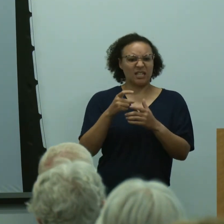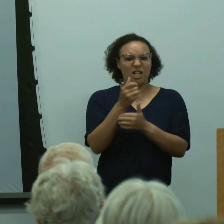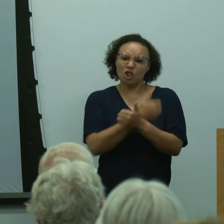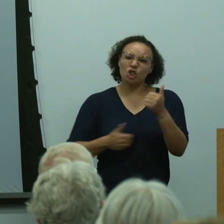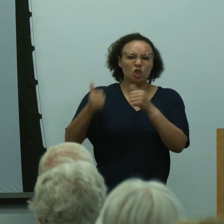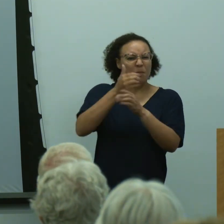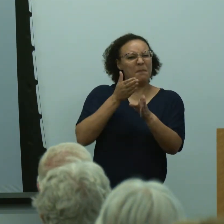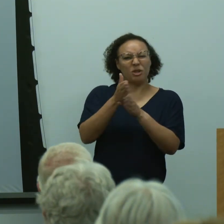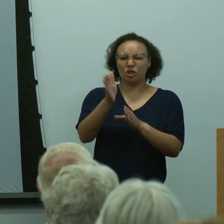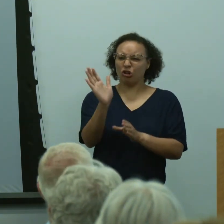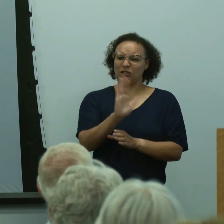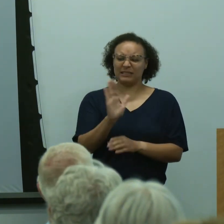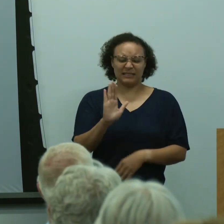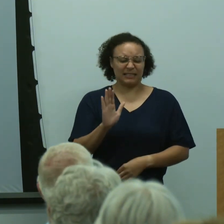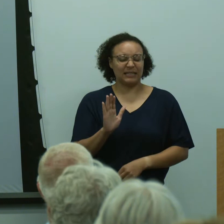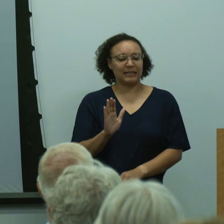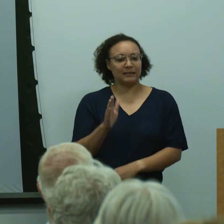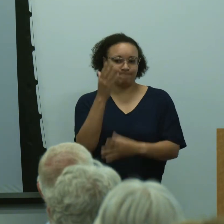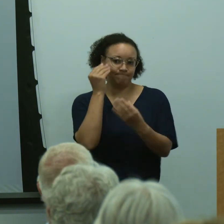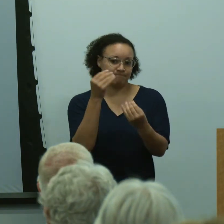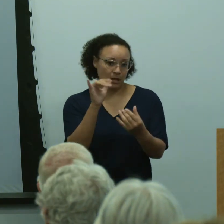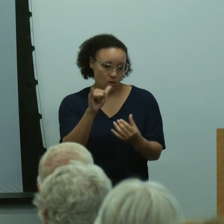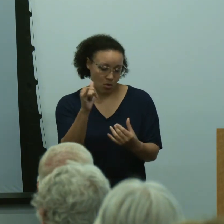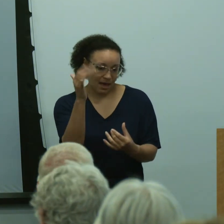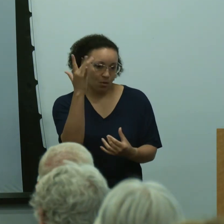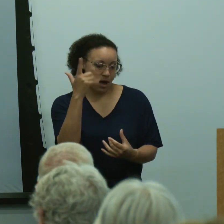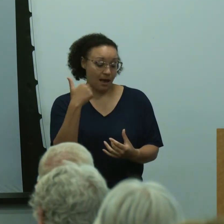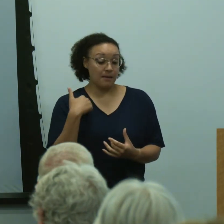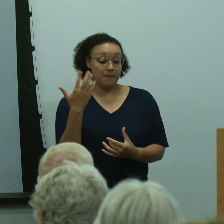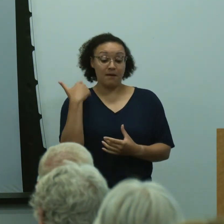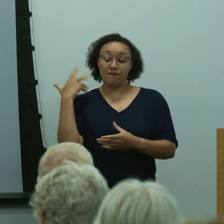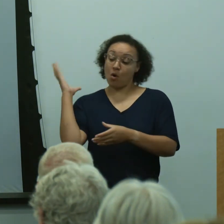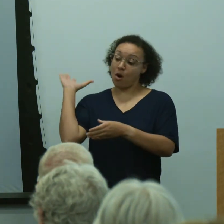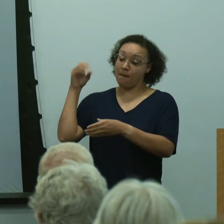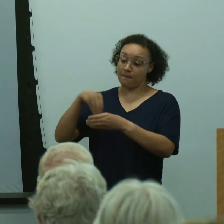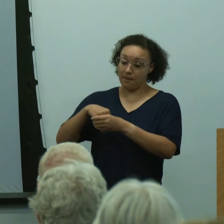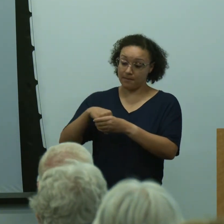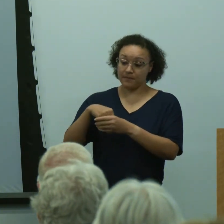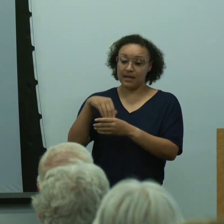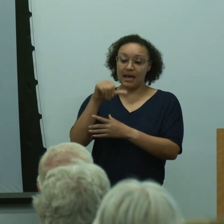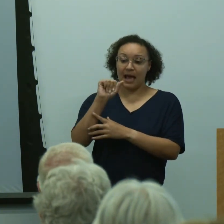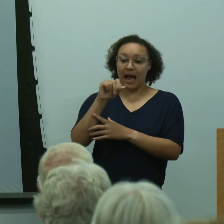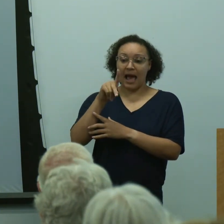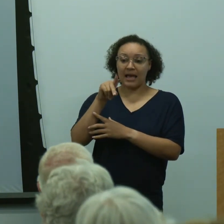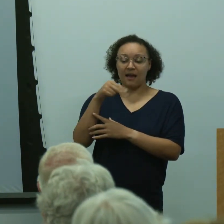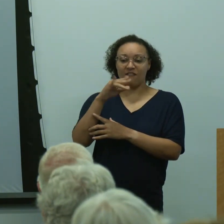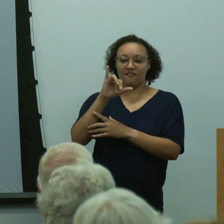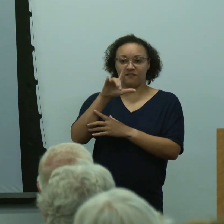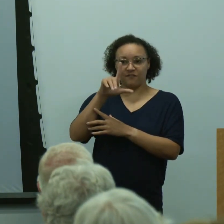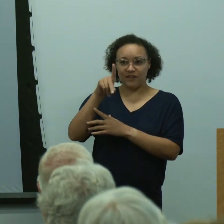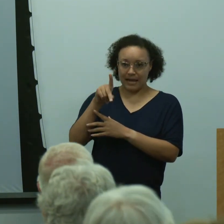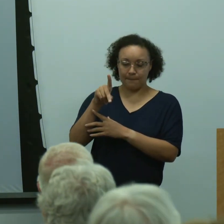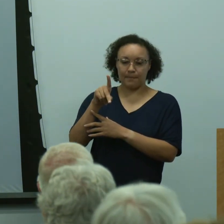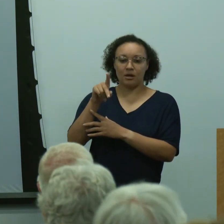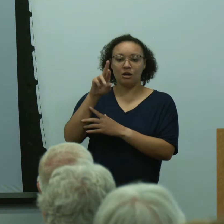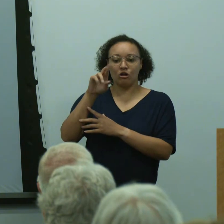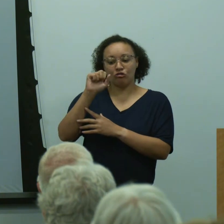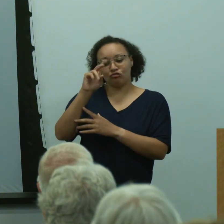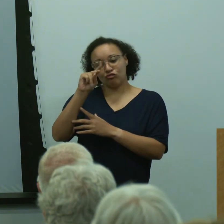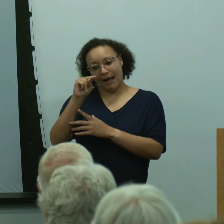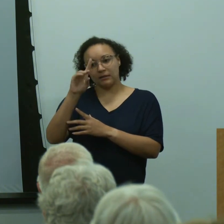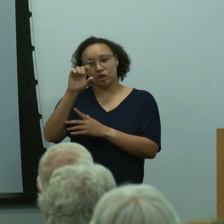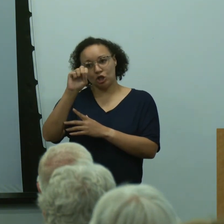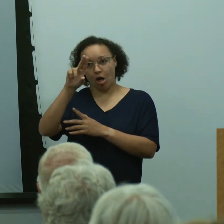those things because I was a part of A. Philip Randolph Institute, the